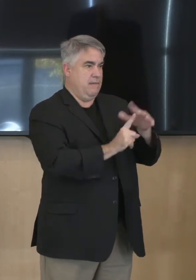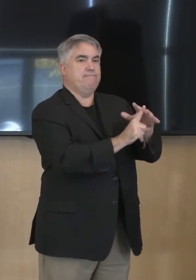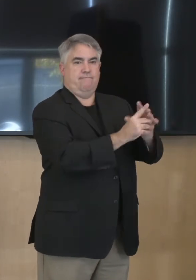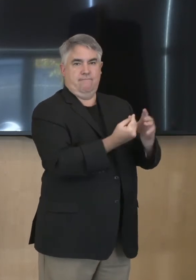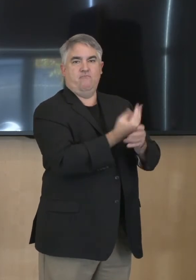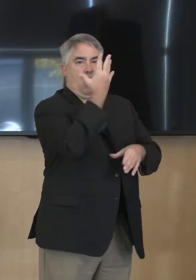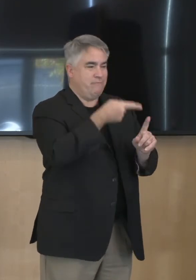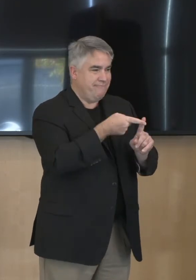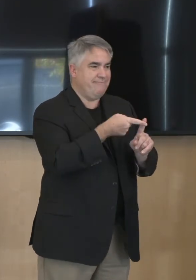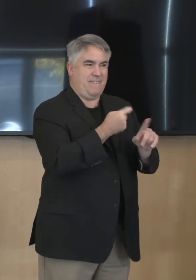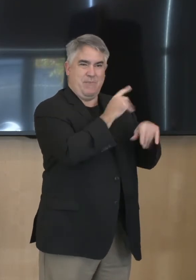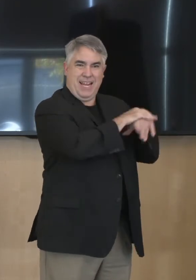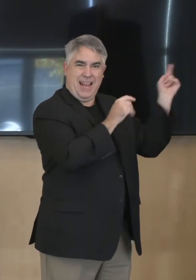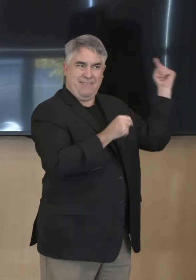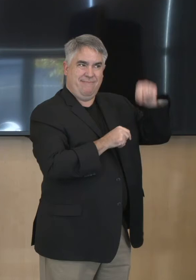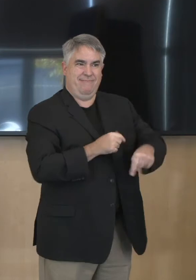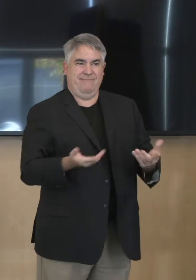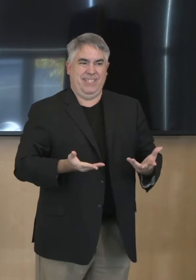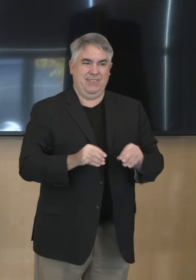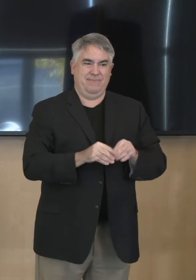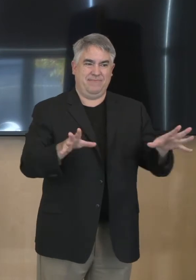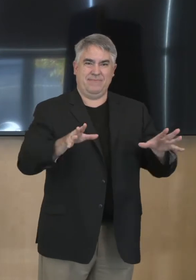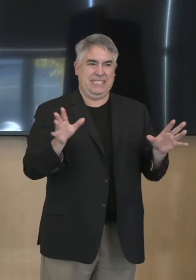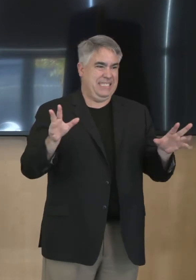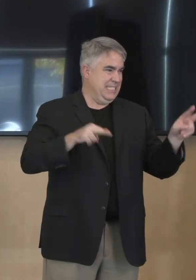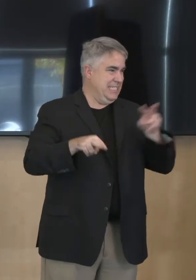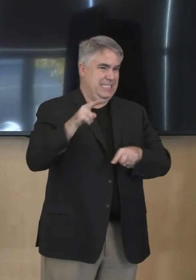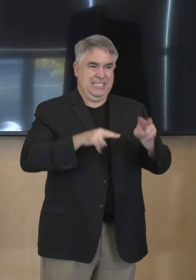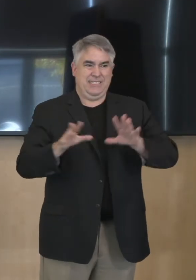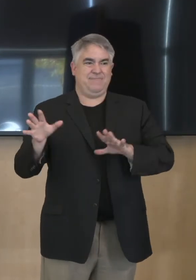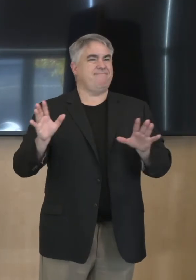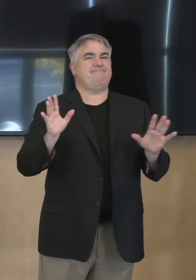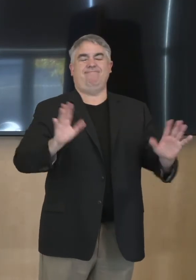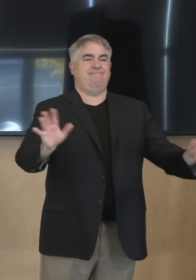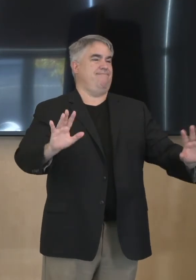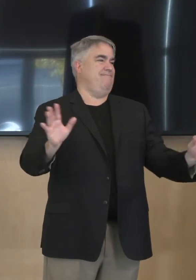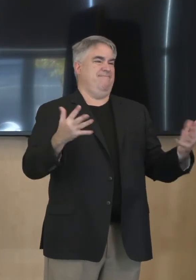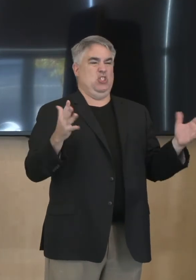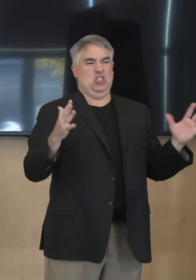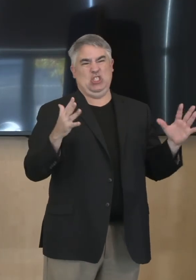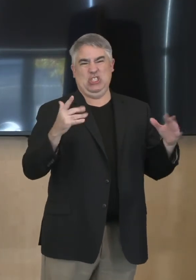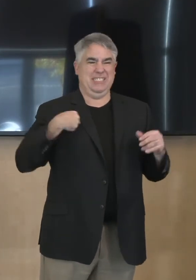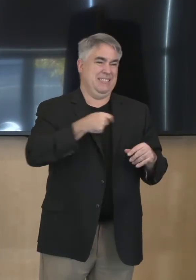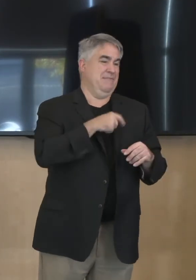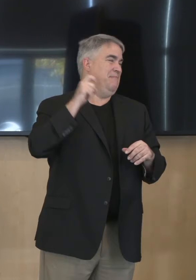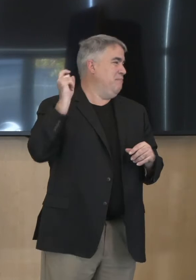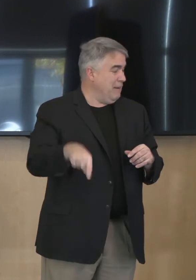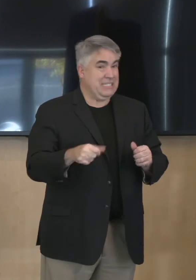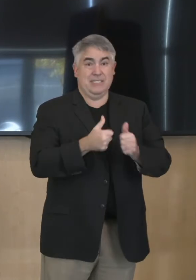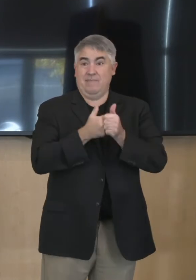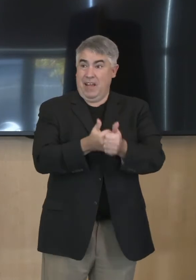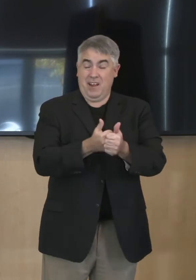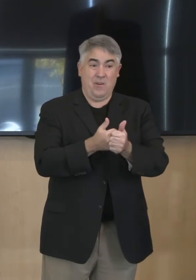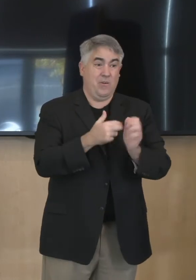together force us to have to refocus our energy around the basic things that we know to do. It is a new year and